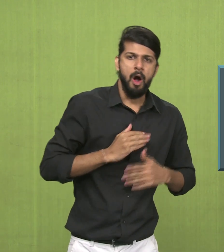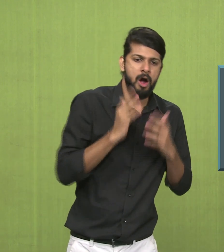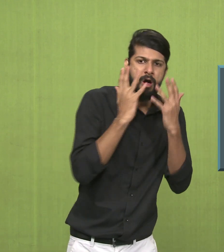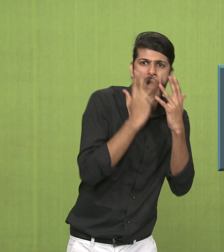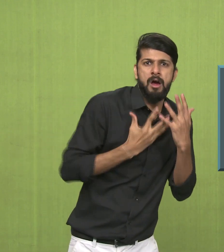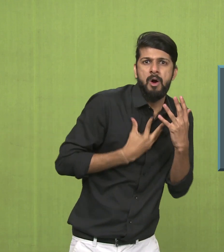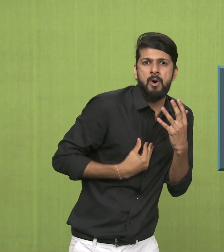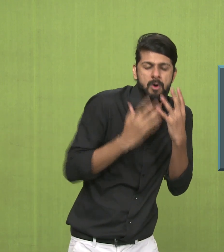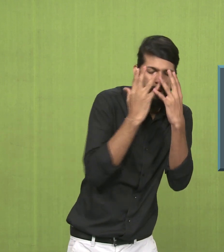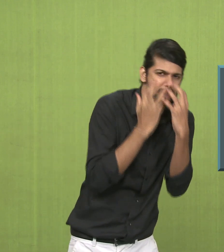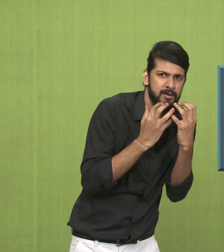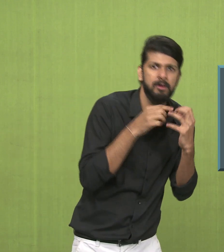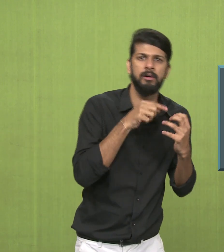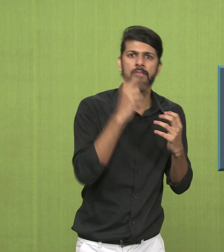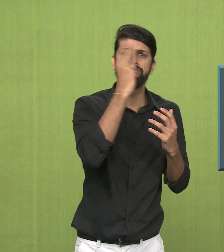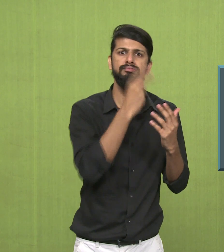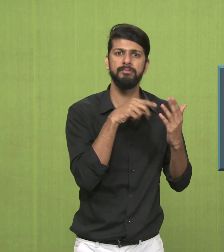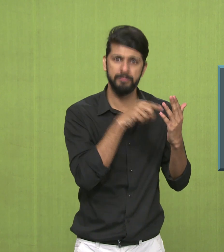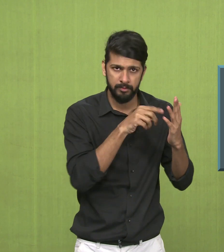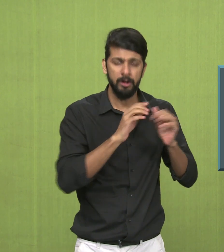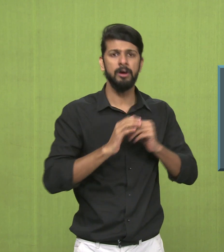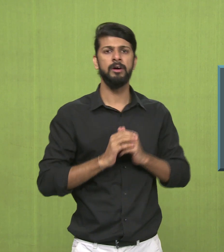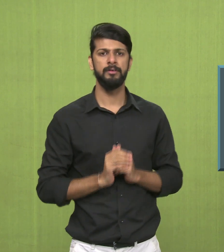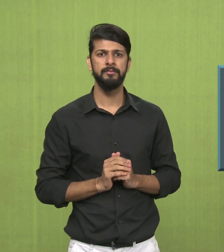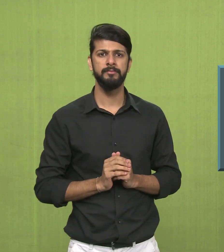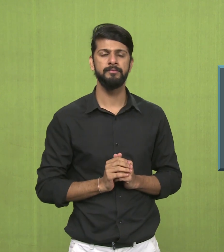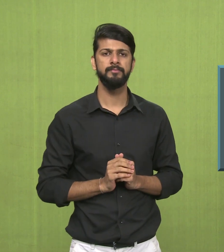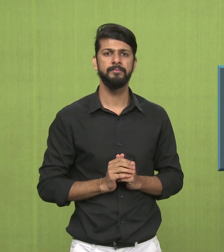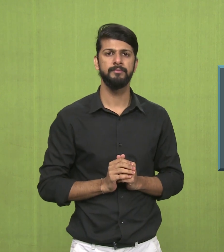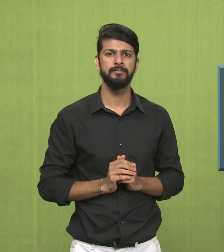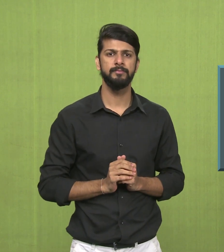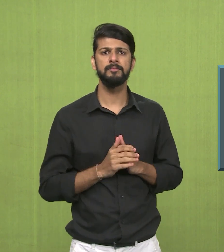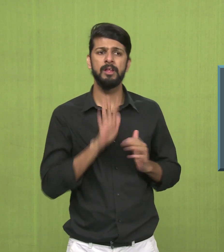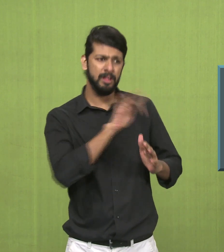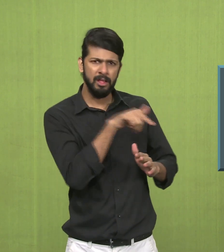because Ravana is abducting her against her will.